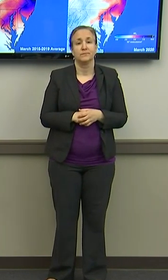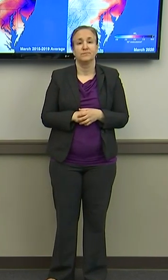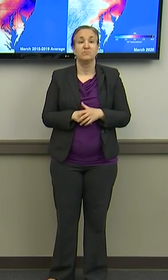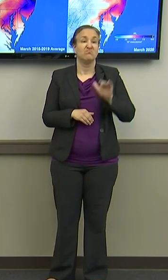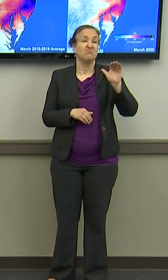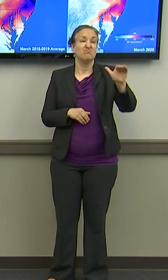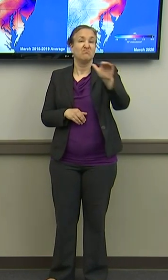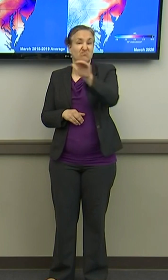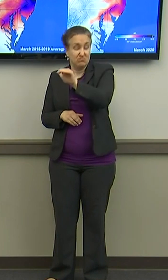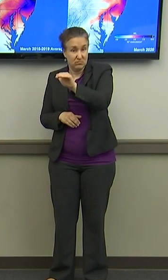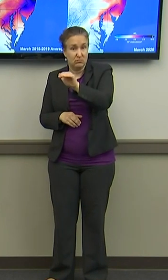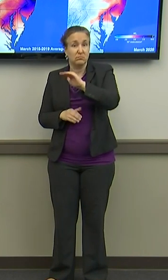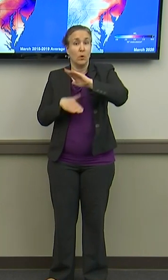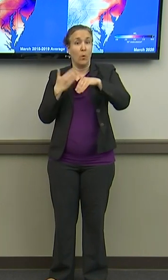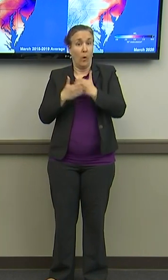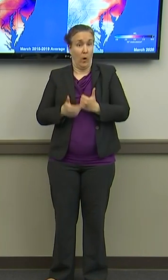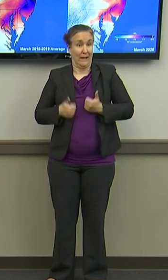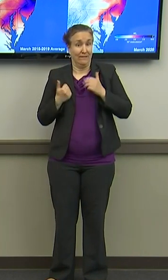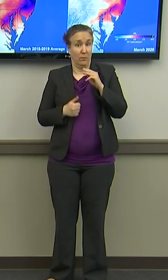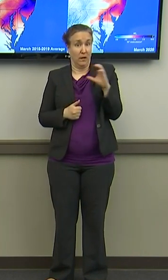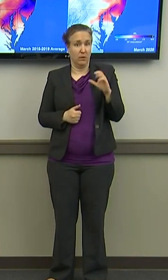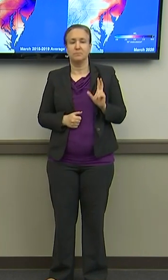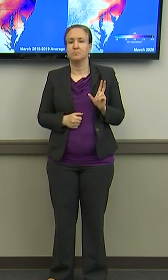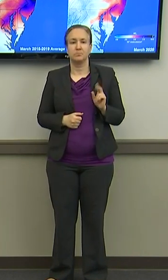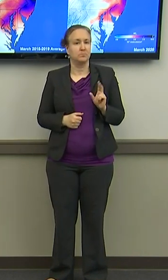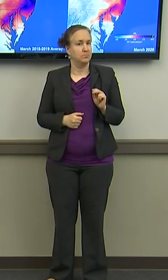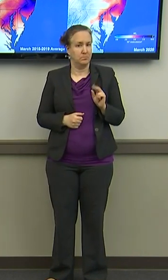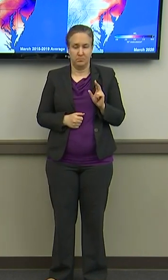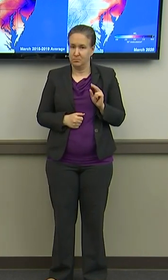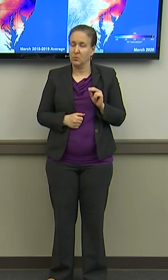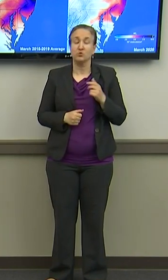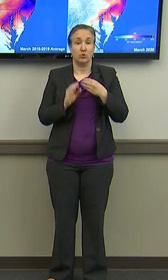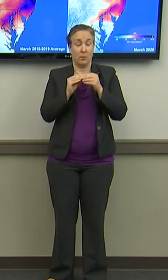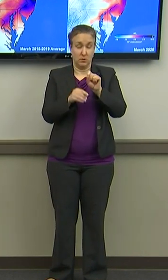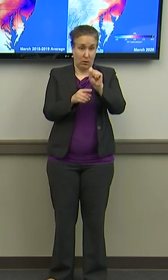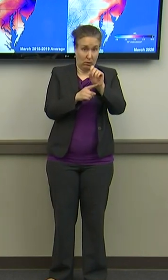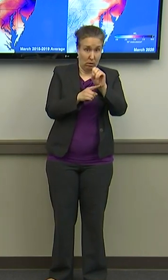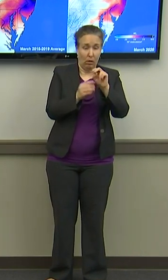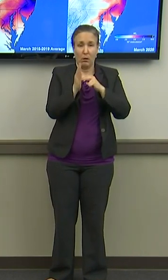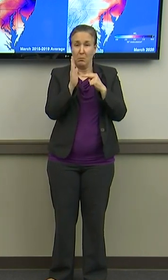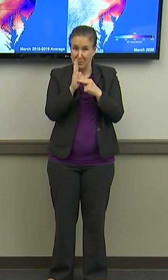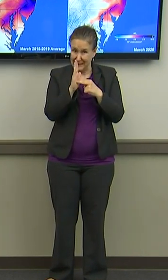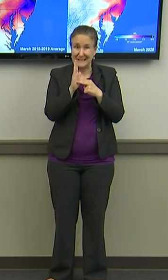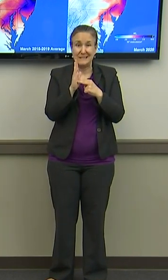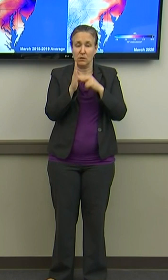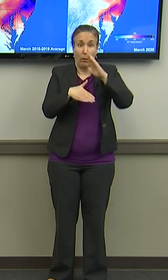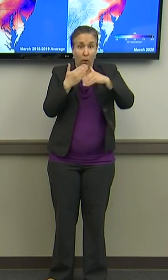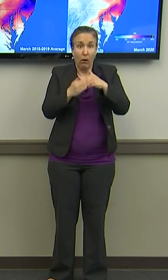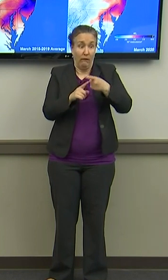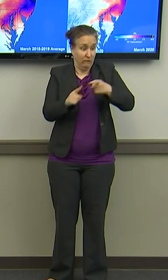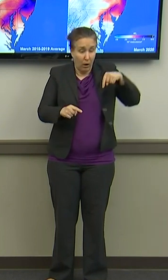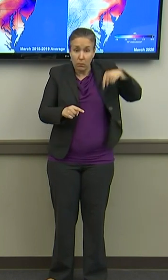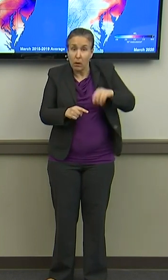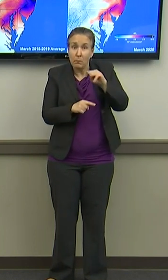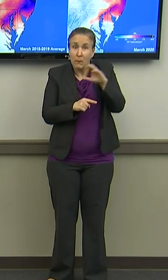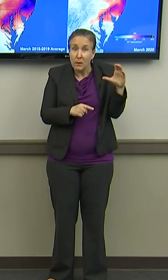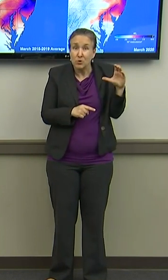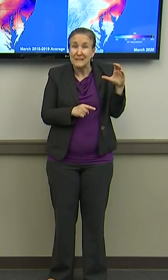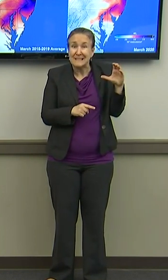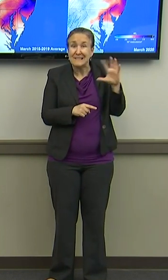reminder that these are not all Montgomery County residents, so those numbers I just gave you do not roll up and tie to our county